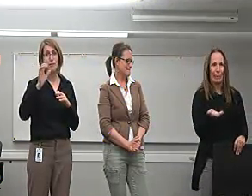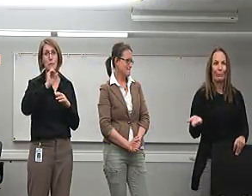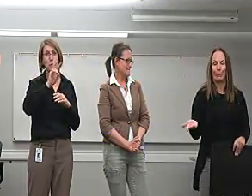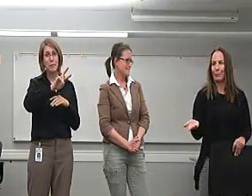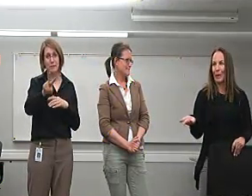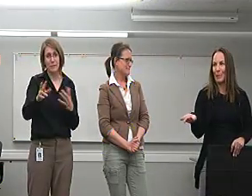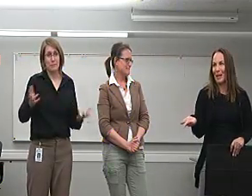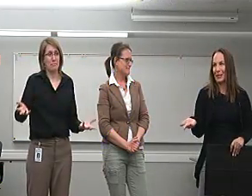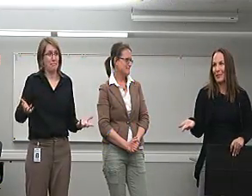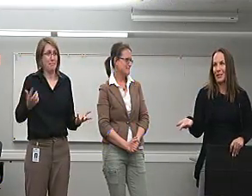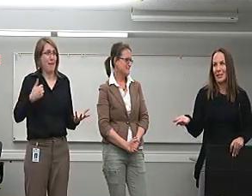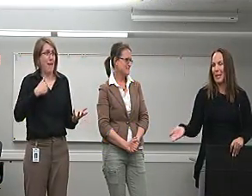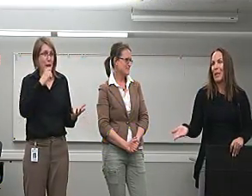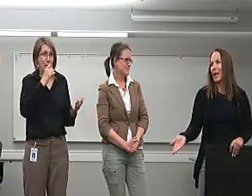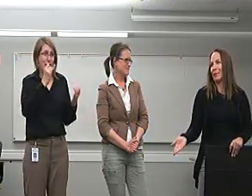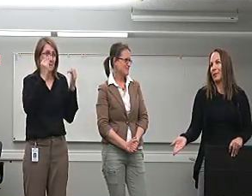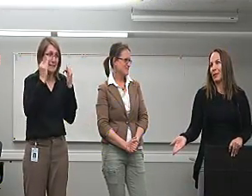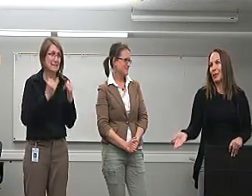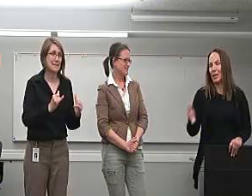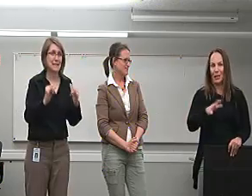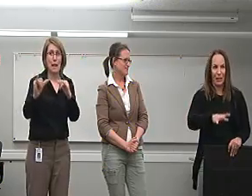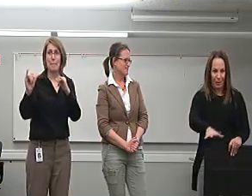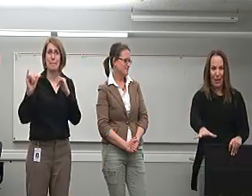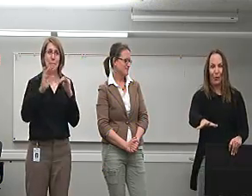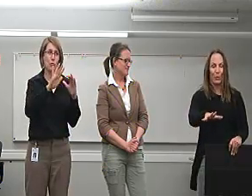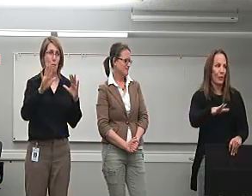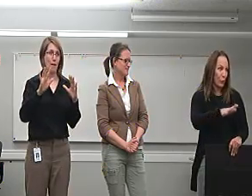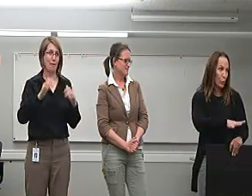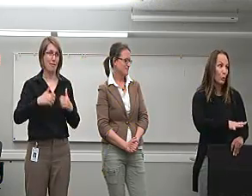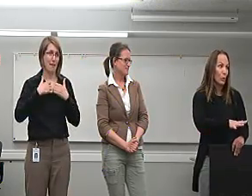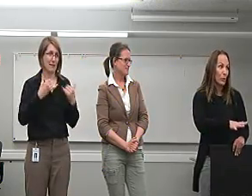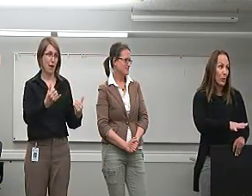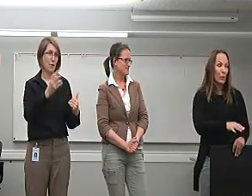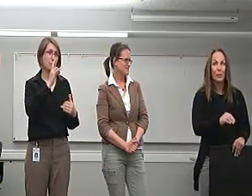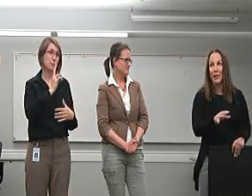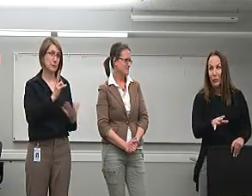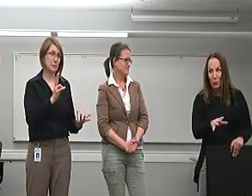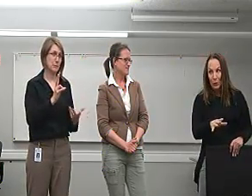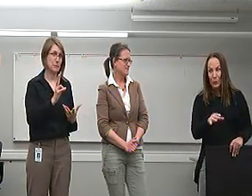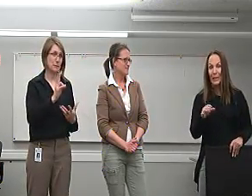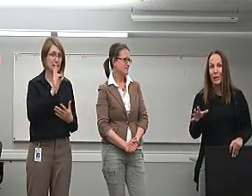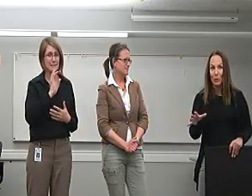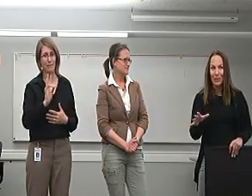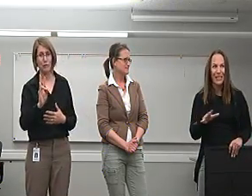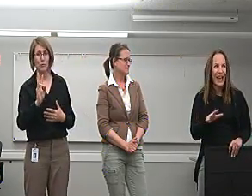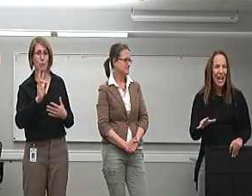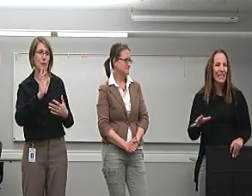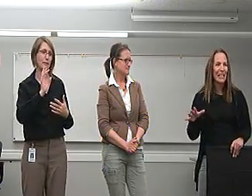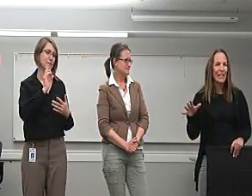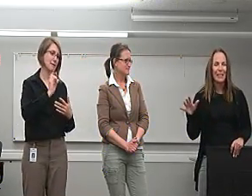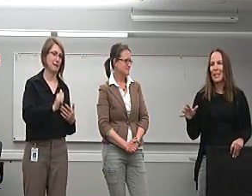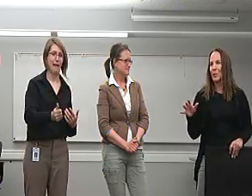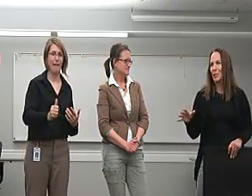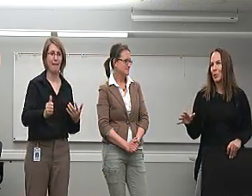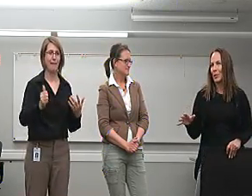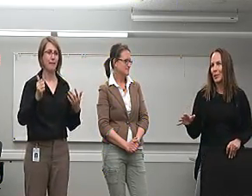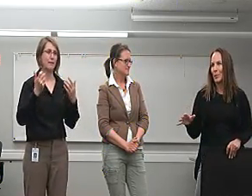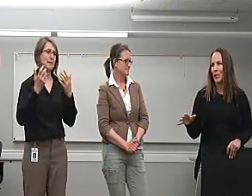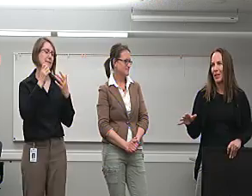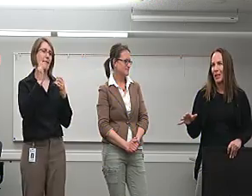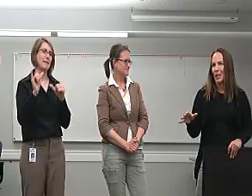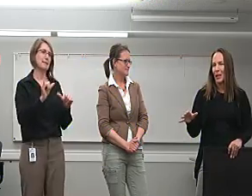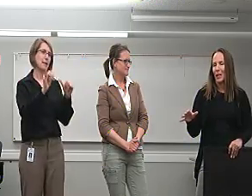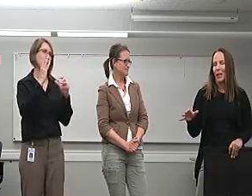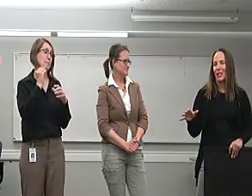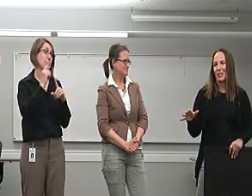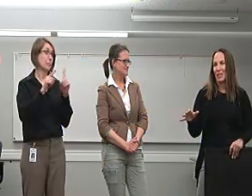living the same life that when you have a 2-year-old or a 7-year-old or a 10-year-old. It's not the same experience, but